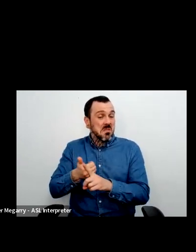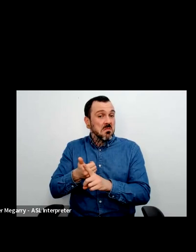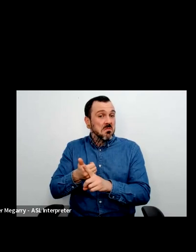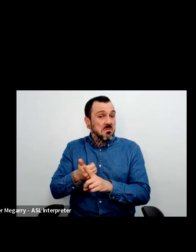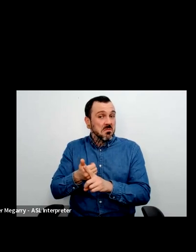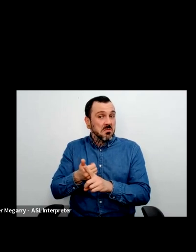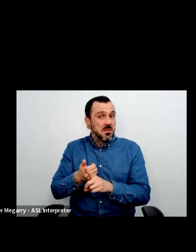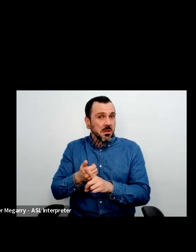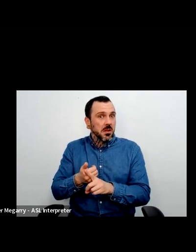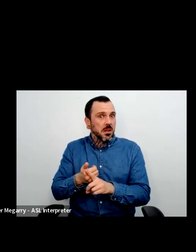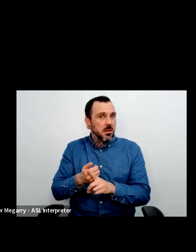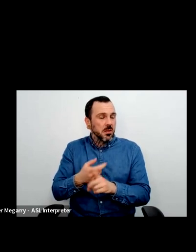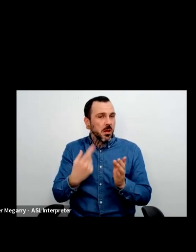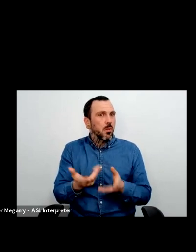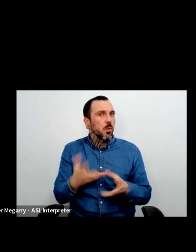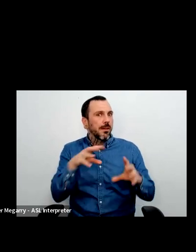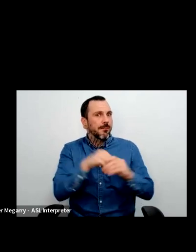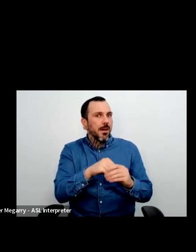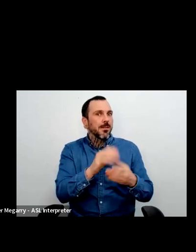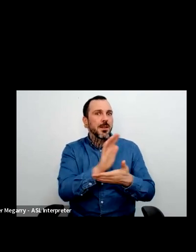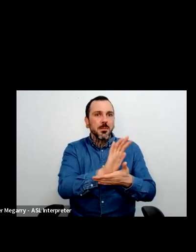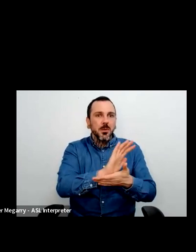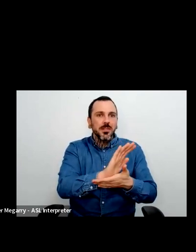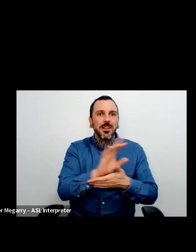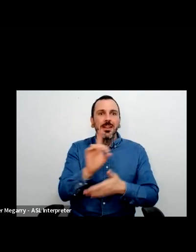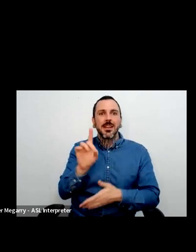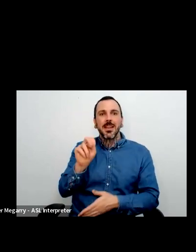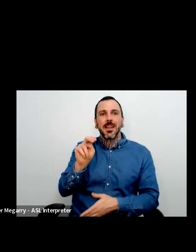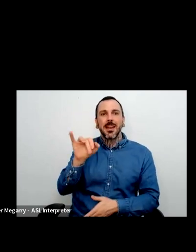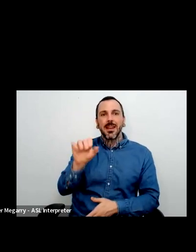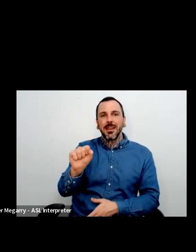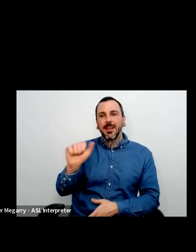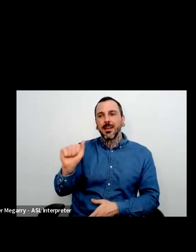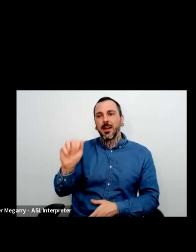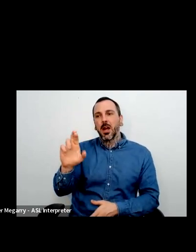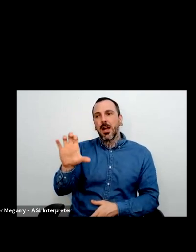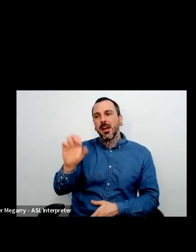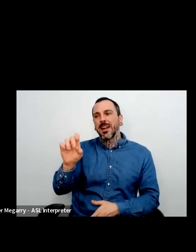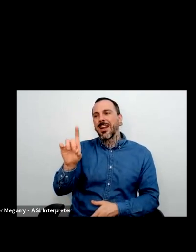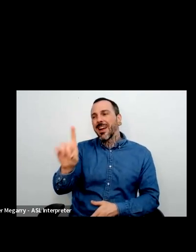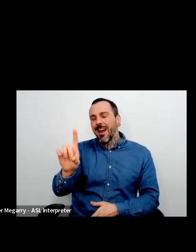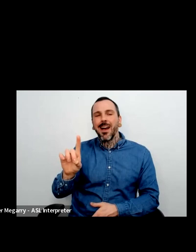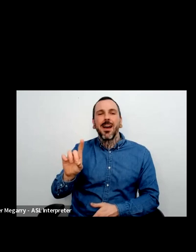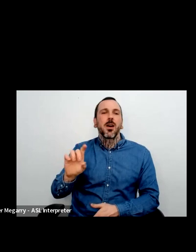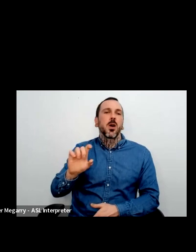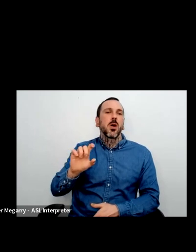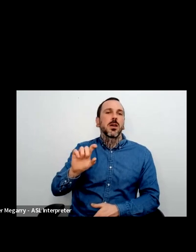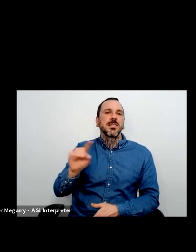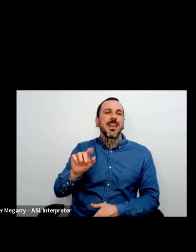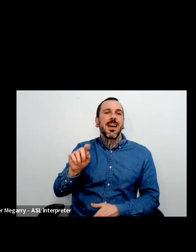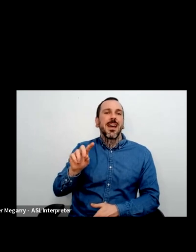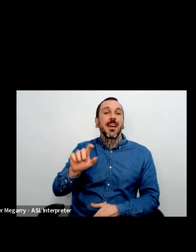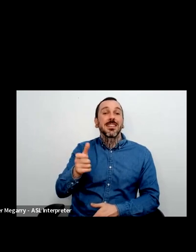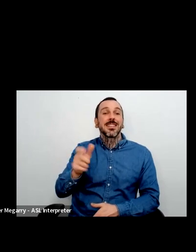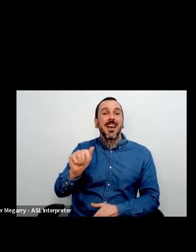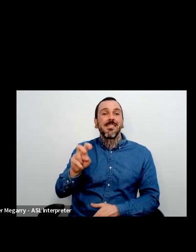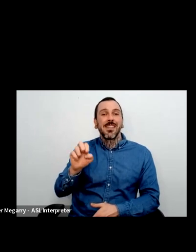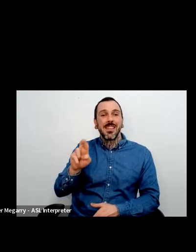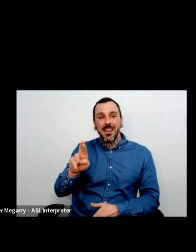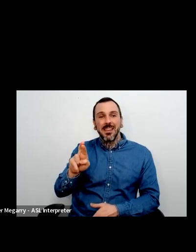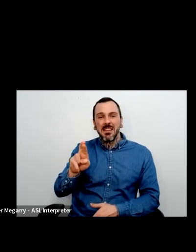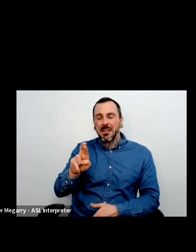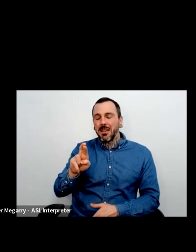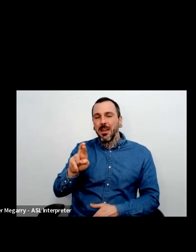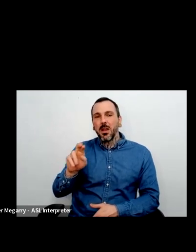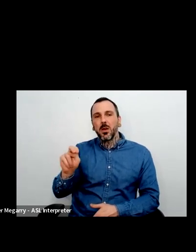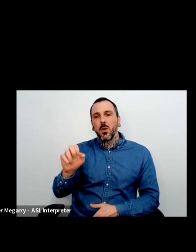Xavier Dolan's film or Denis Arcand's films. So you have this interplay between the cinema, the television, and the theater, which means